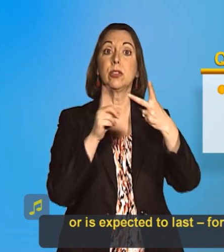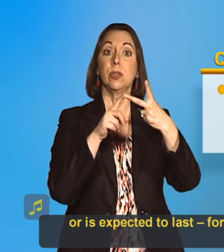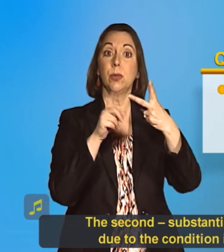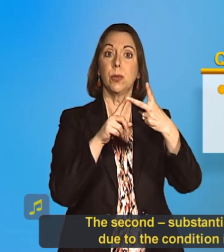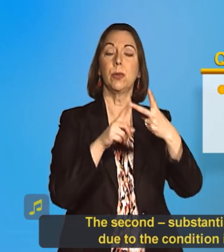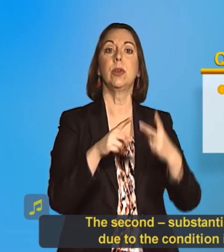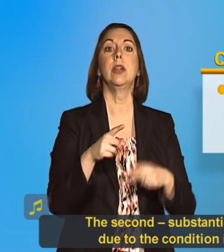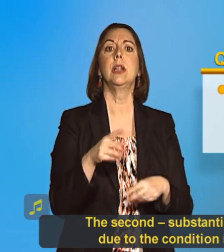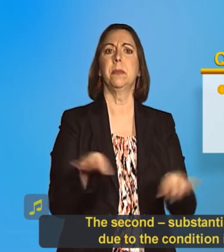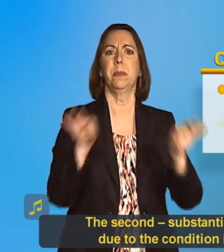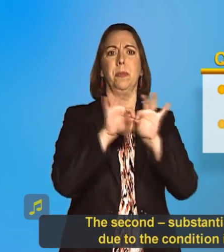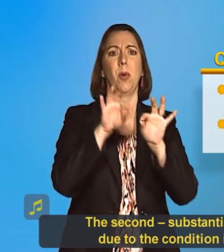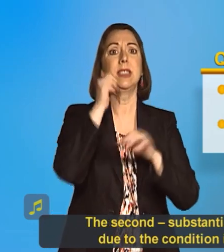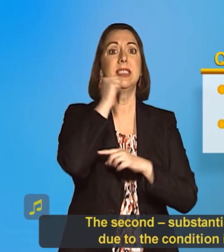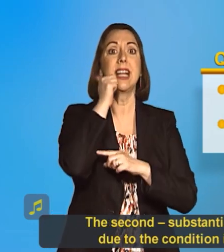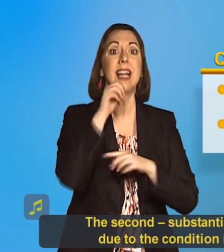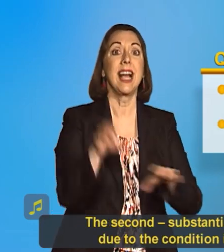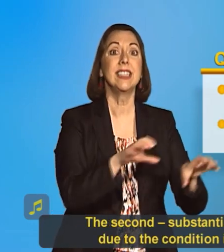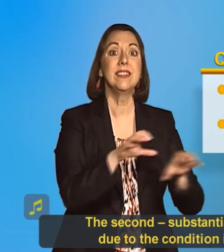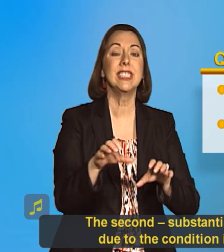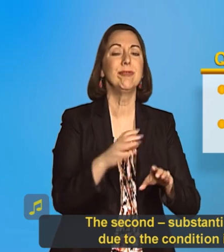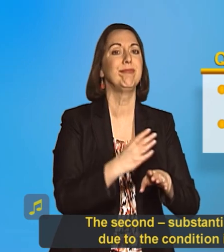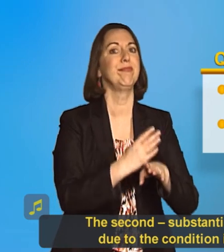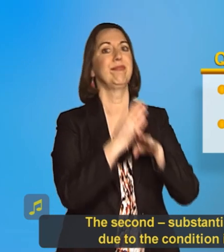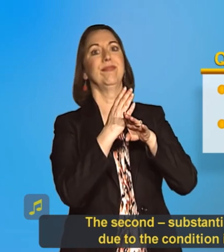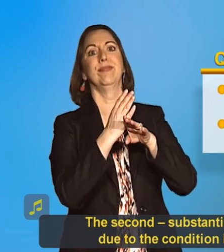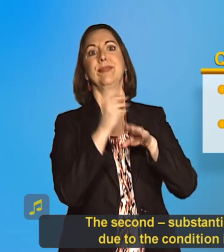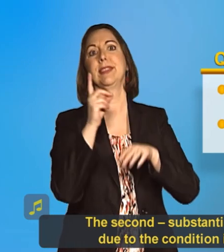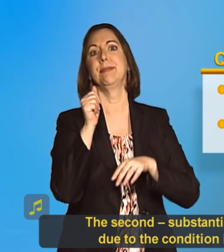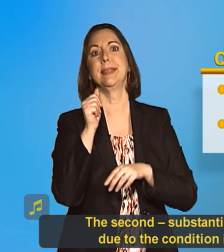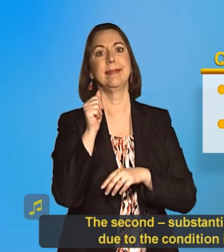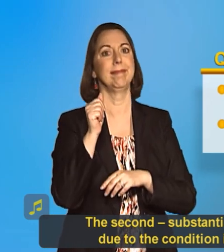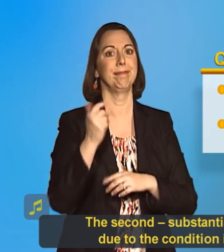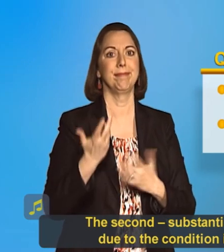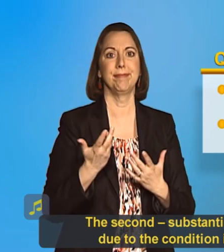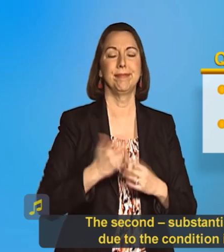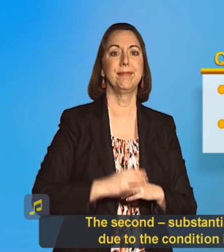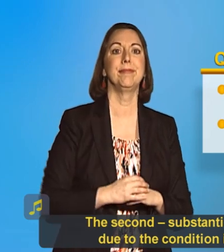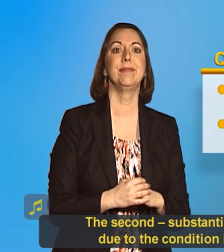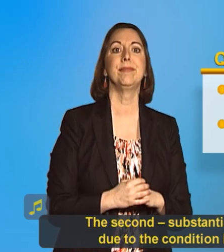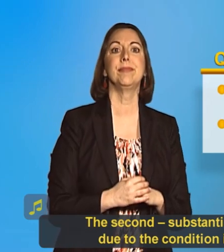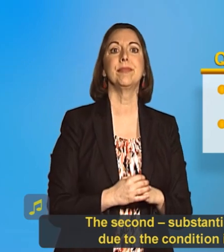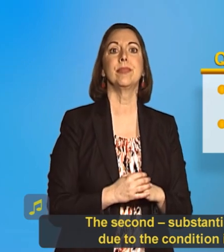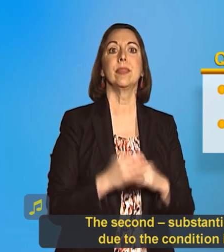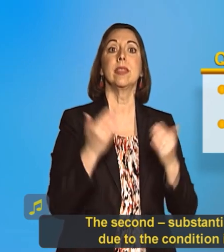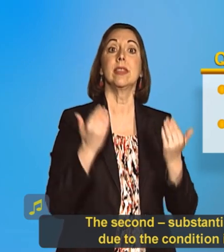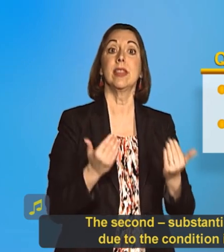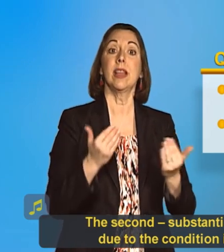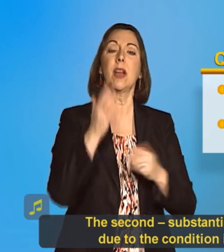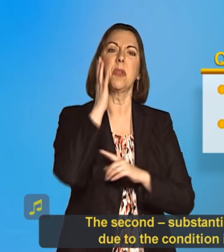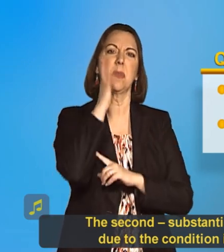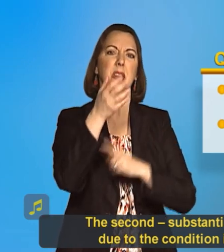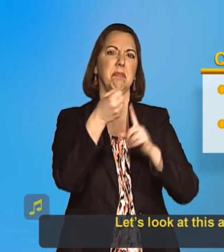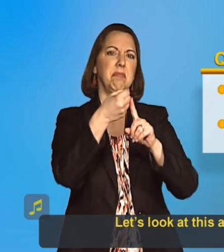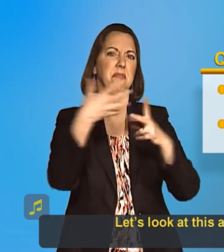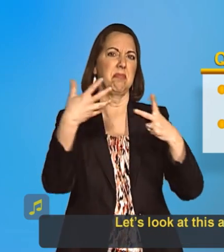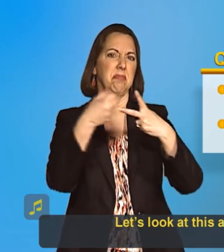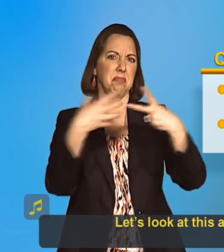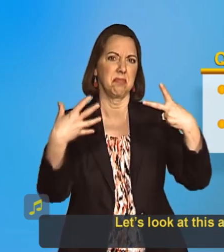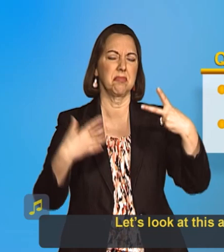The second, substantial gainful activity due to the condition is not possible. Let's look at this a little